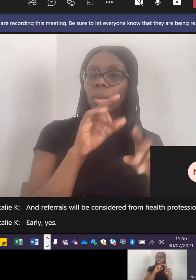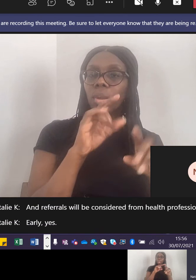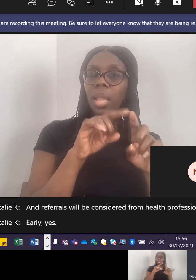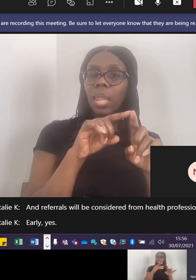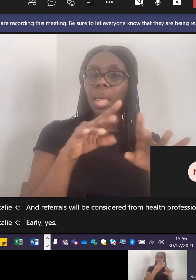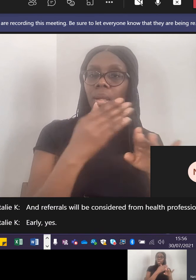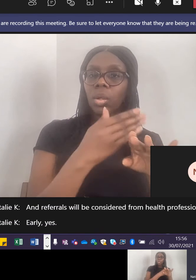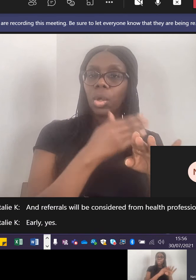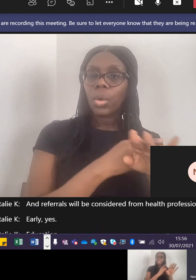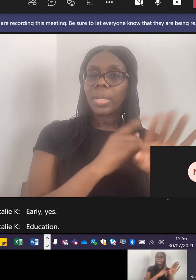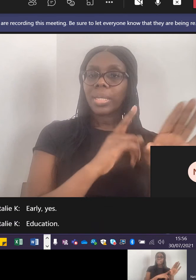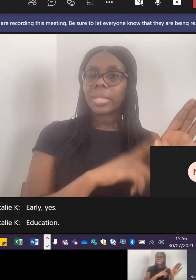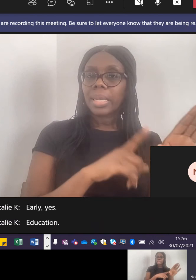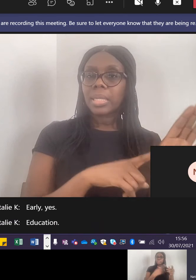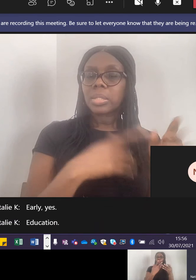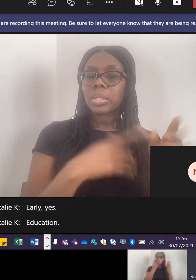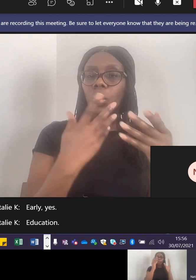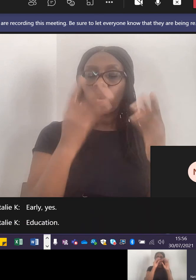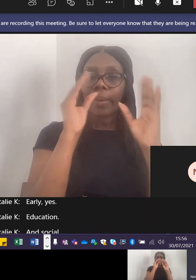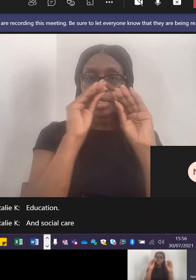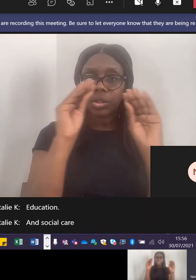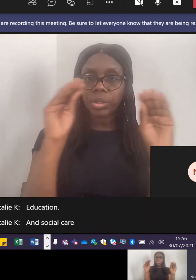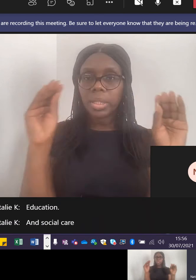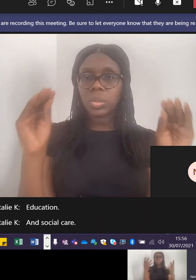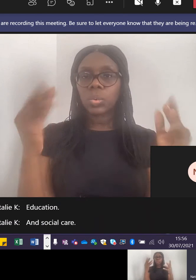education, and social care.